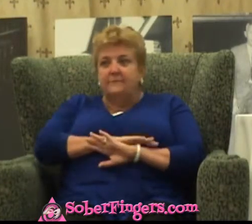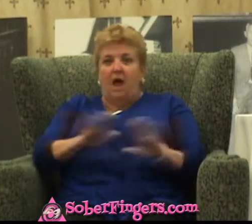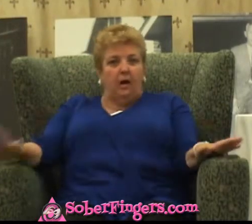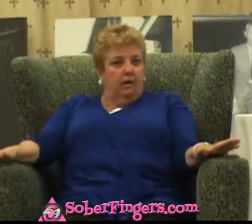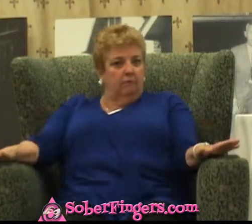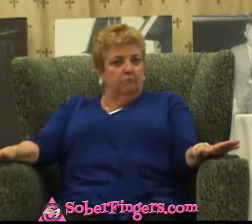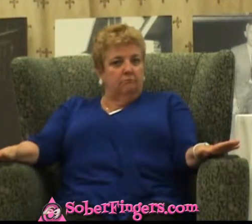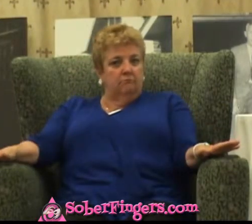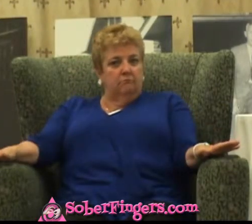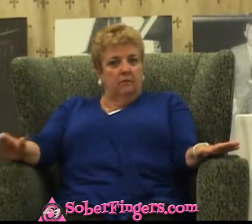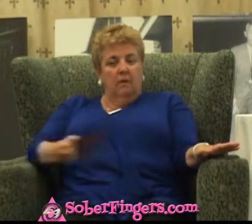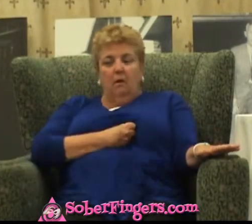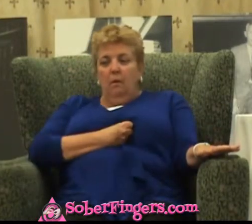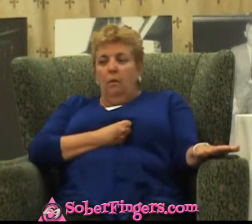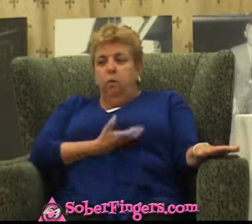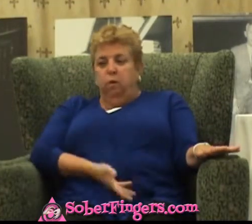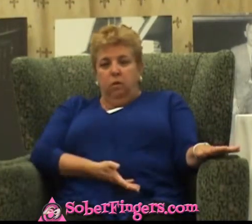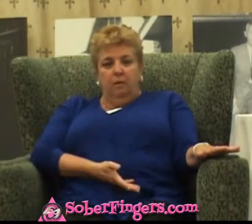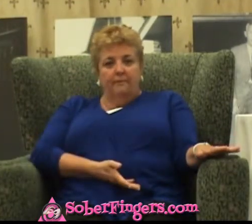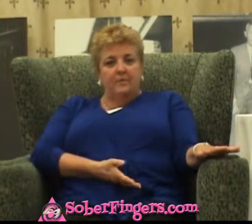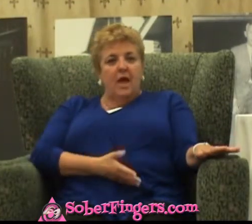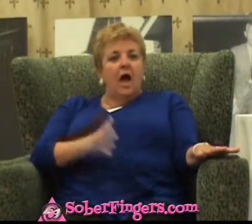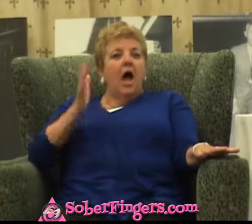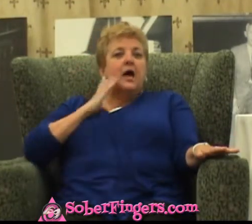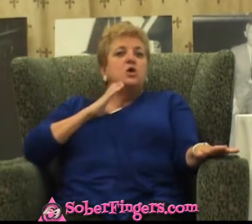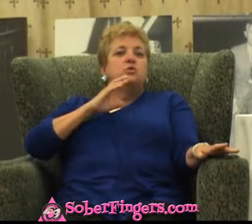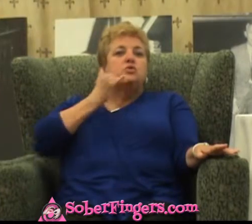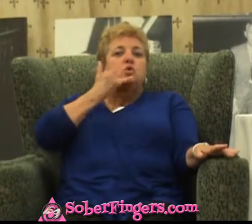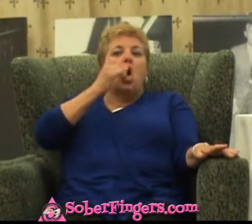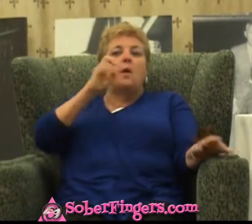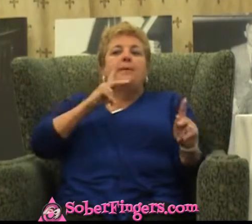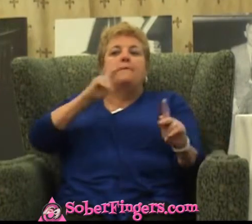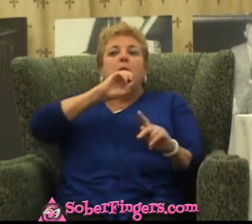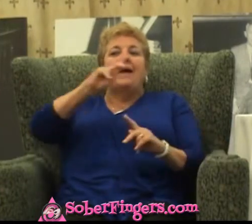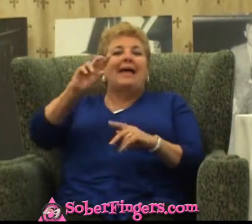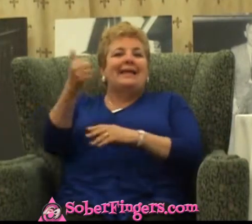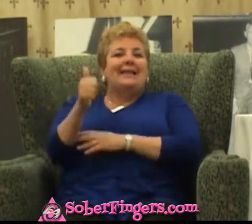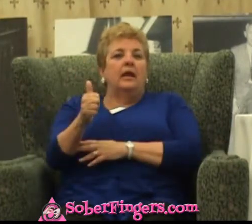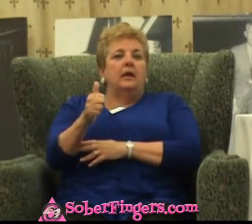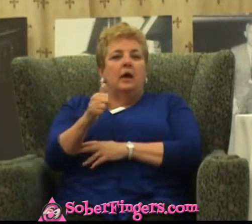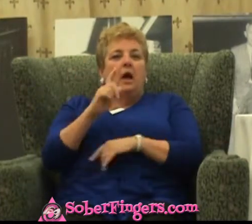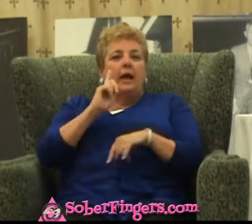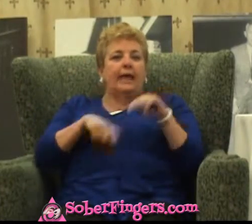I used to call people back at 10 p.m. I no longer do that because I have nothing to say.